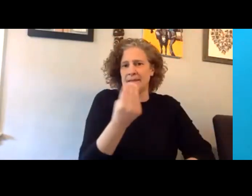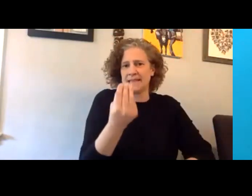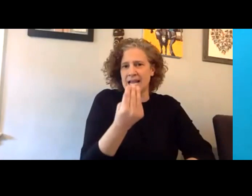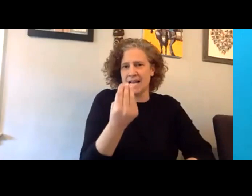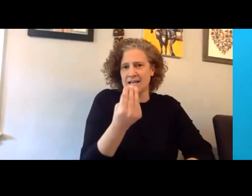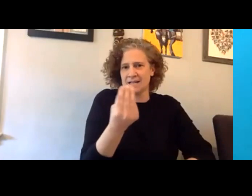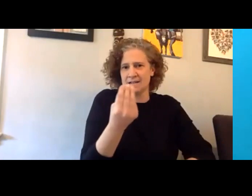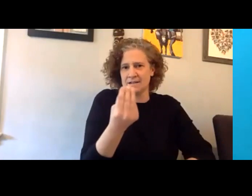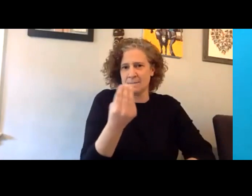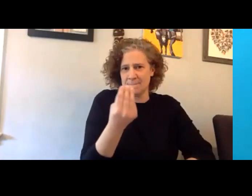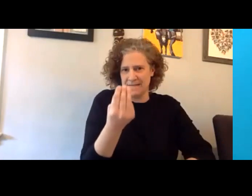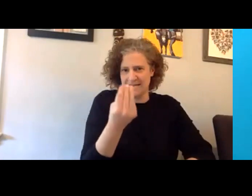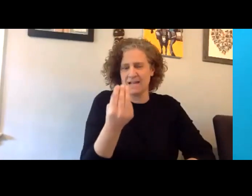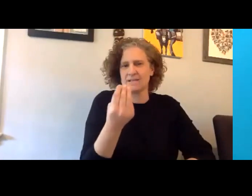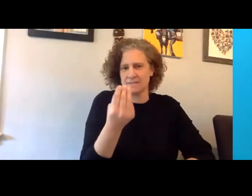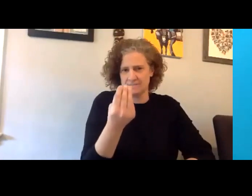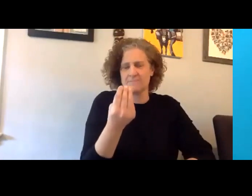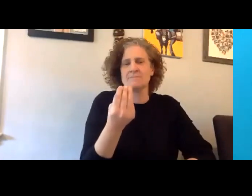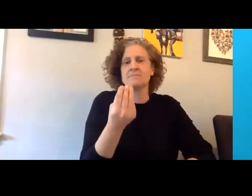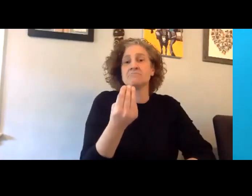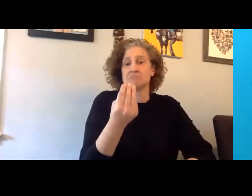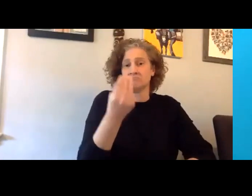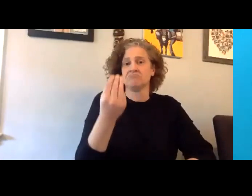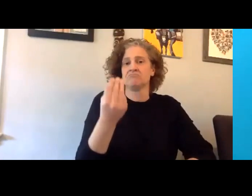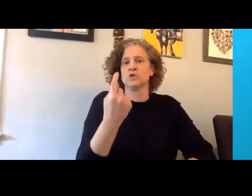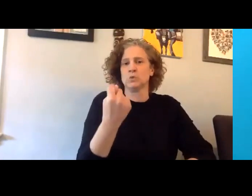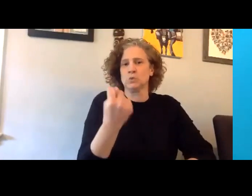Okay. Monday with an M.